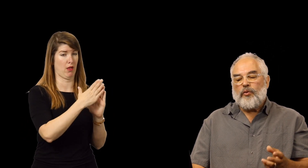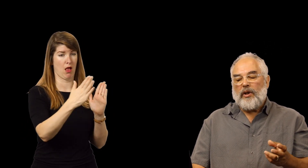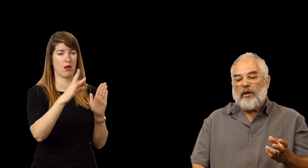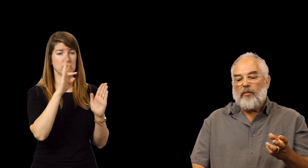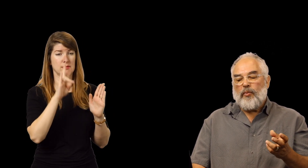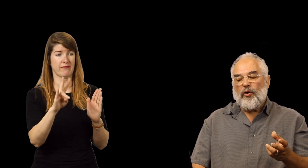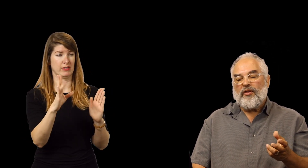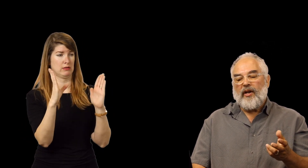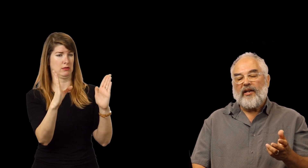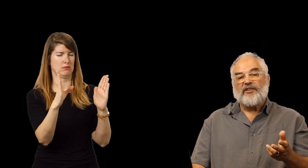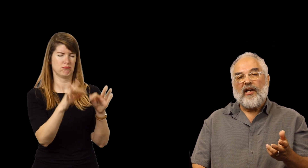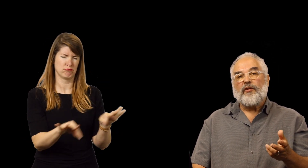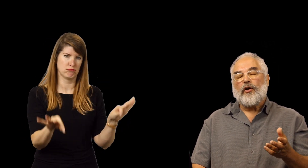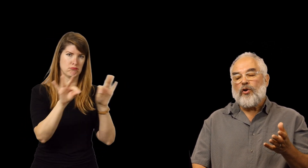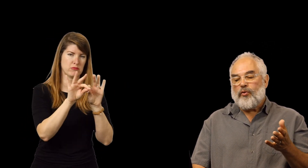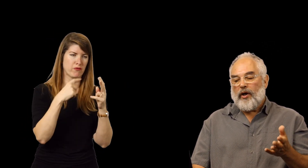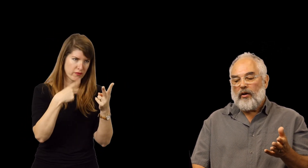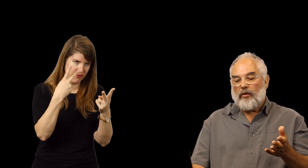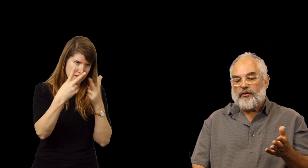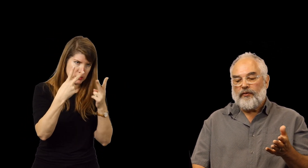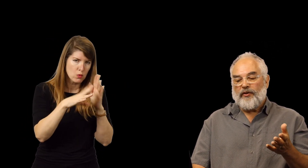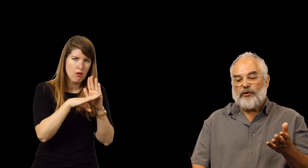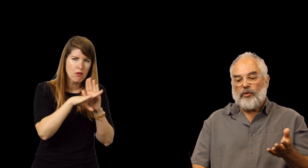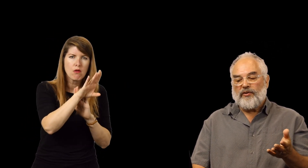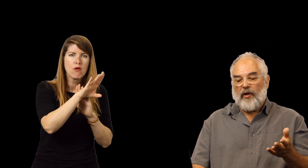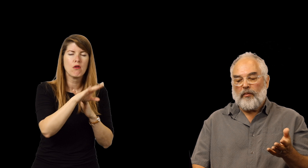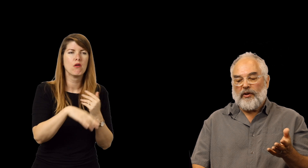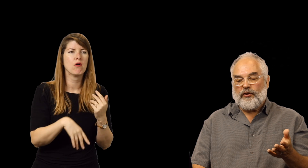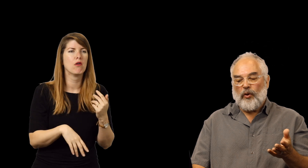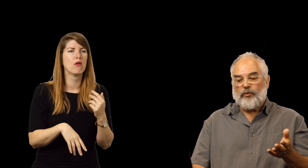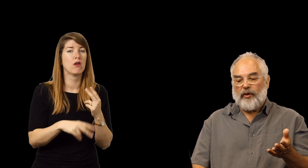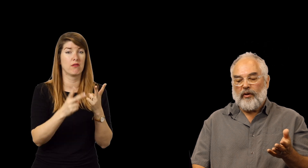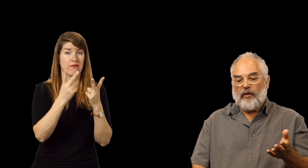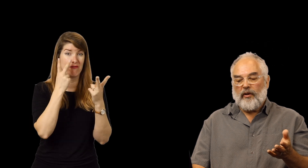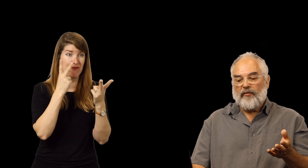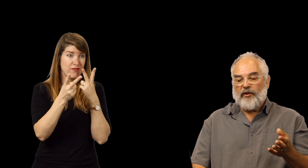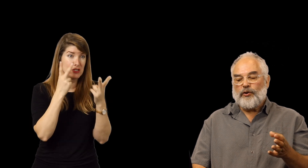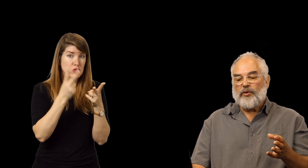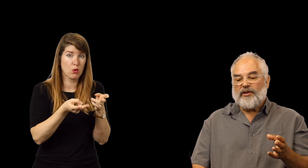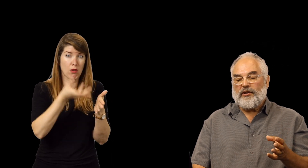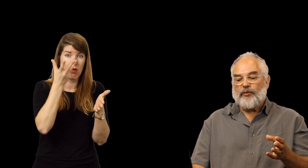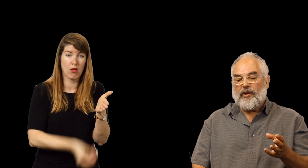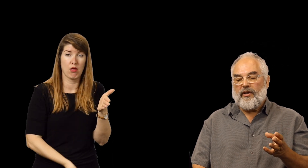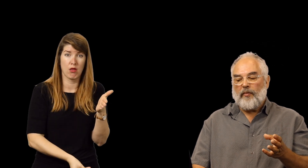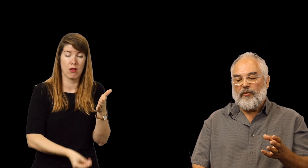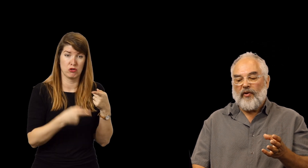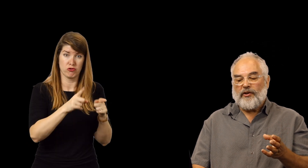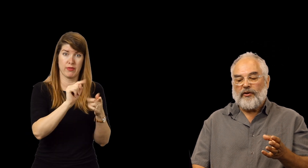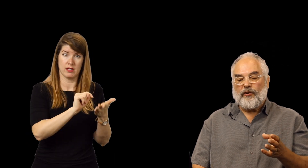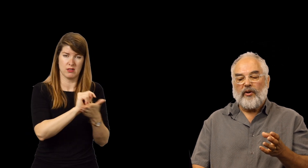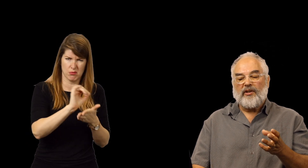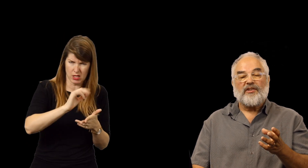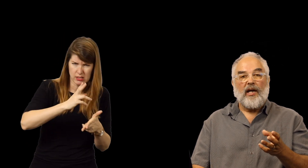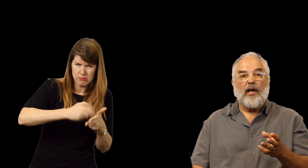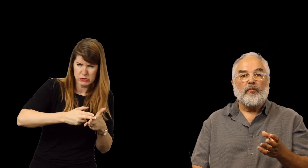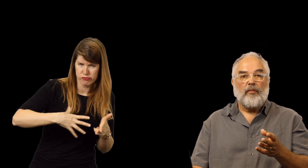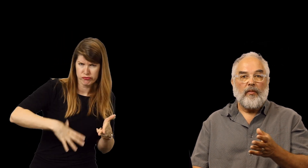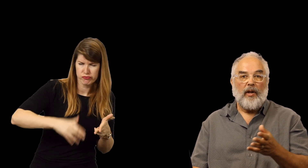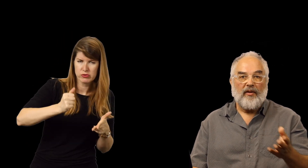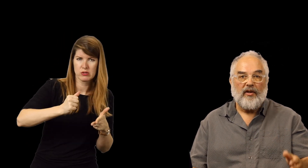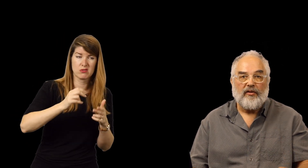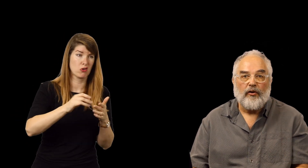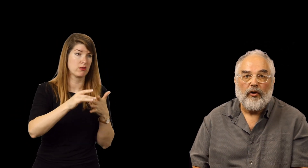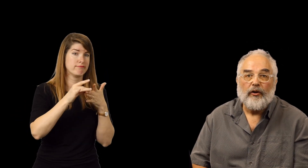years between birth and age 7 are critical to visual development in children. Visual sensory deprivation during this